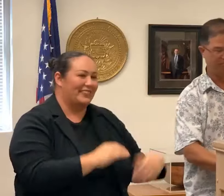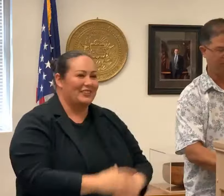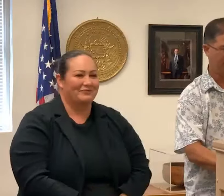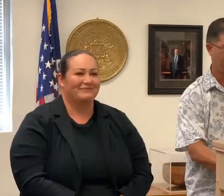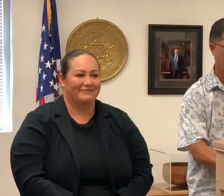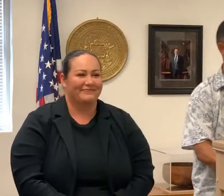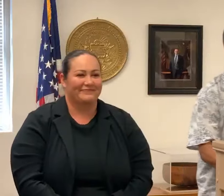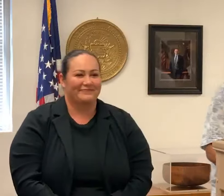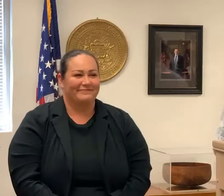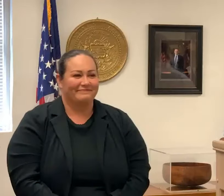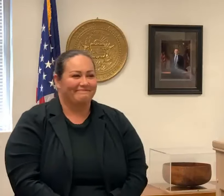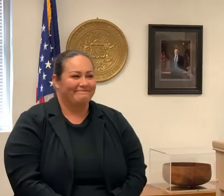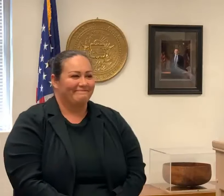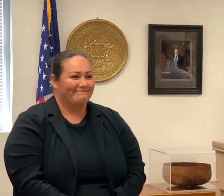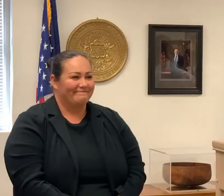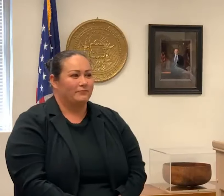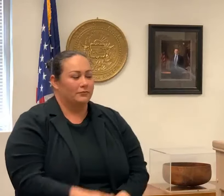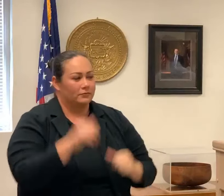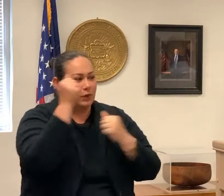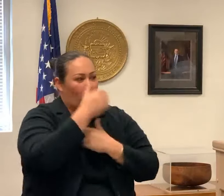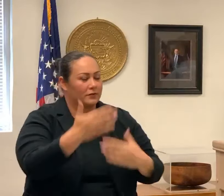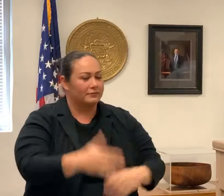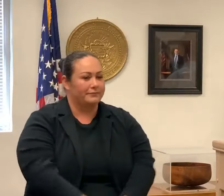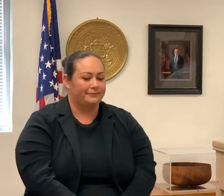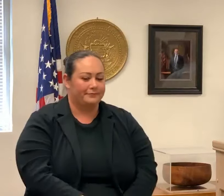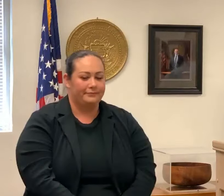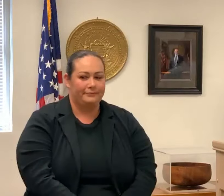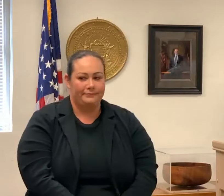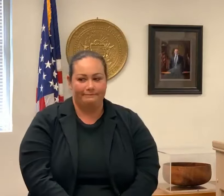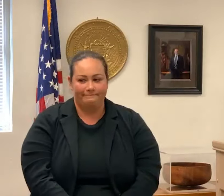much. Aloha.